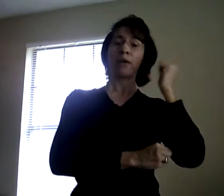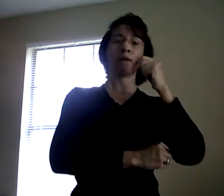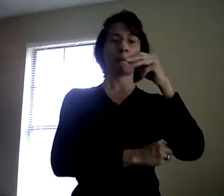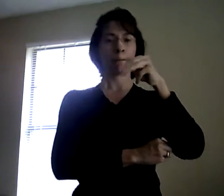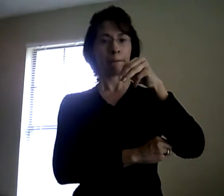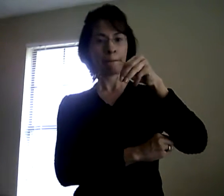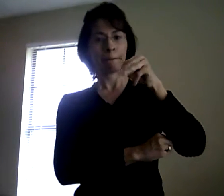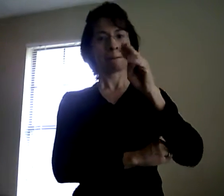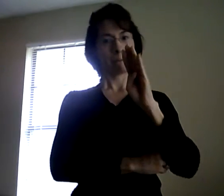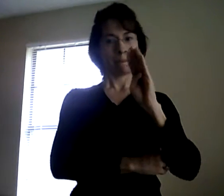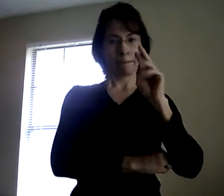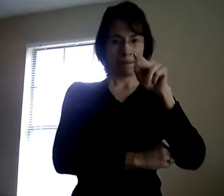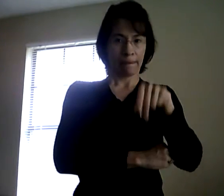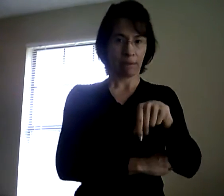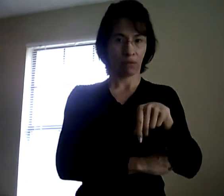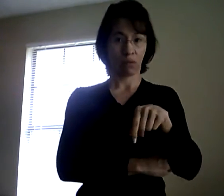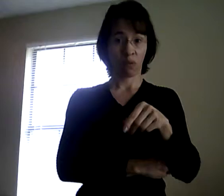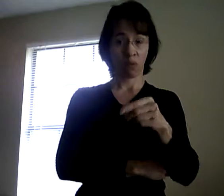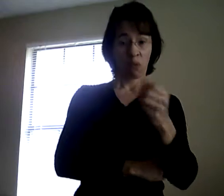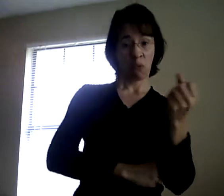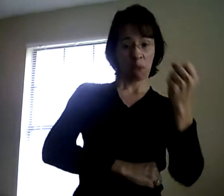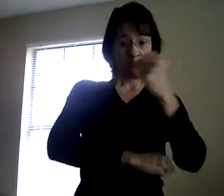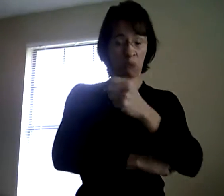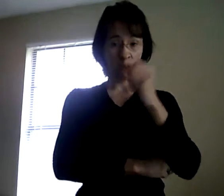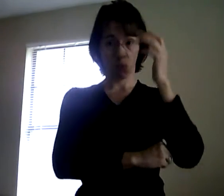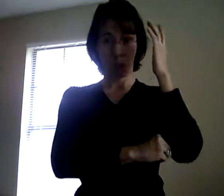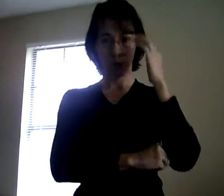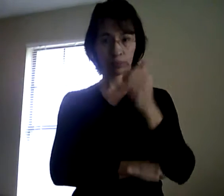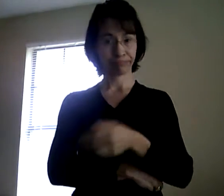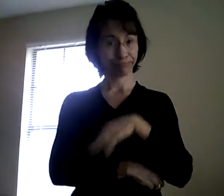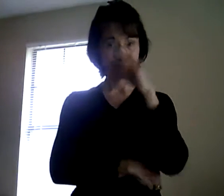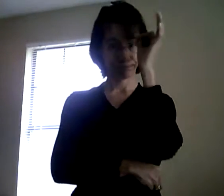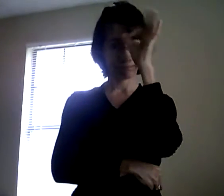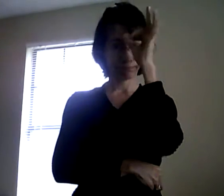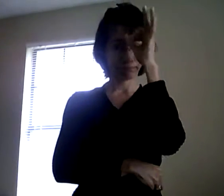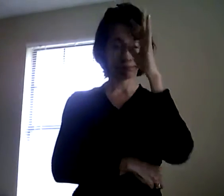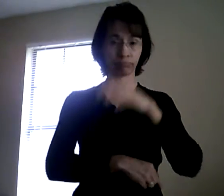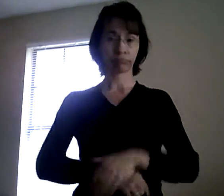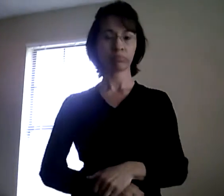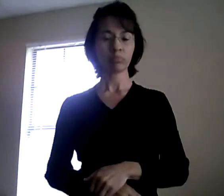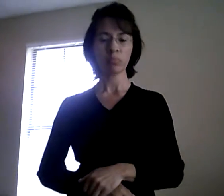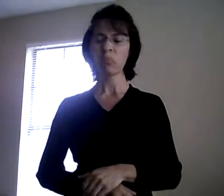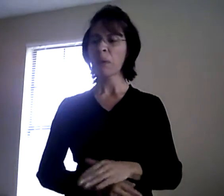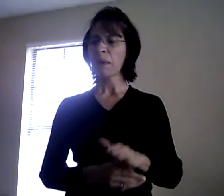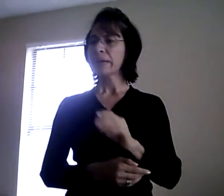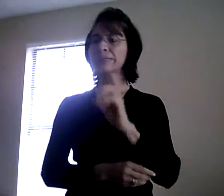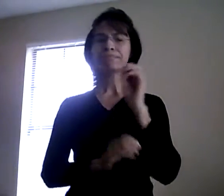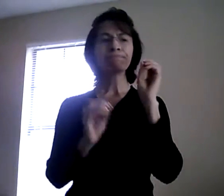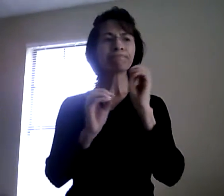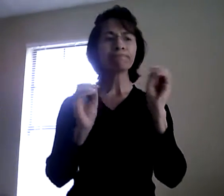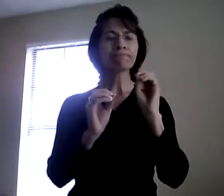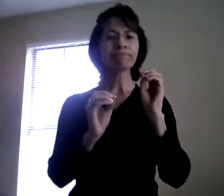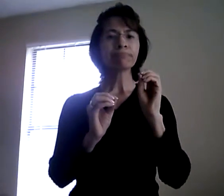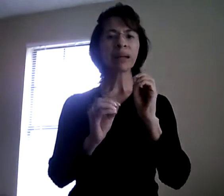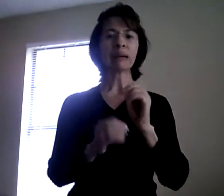why it closed. Um, there's really nothing in particular other than Spindletop is something